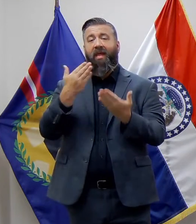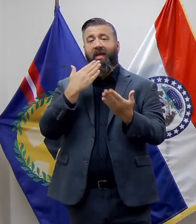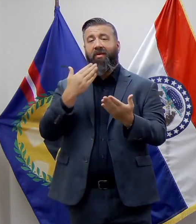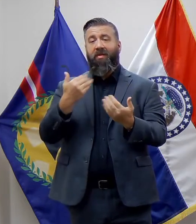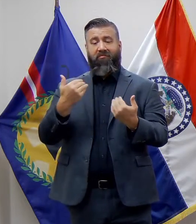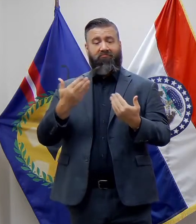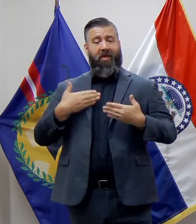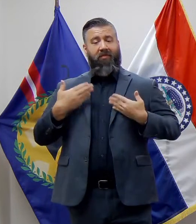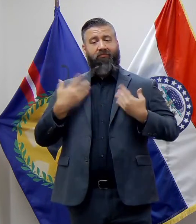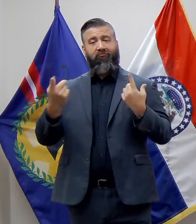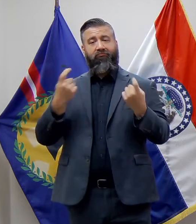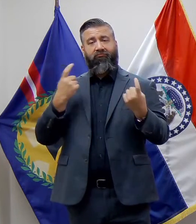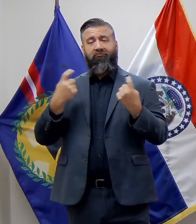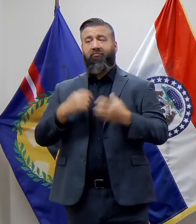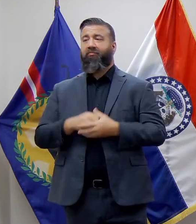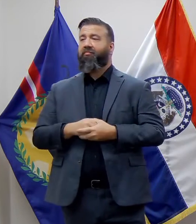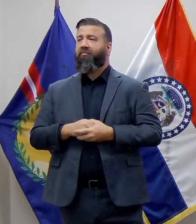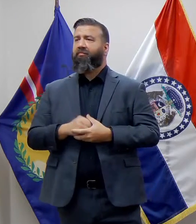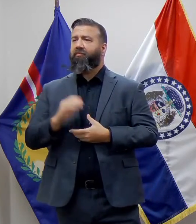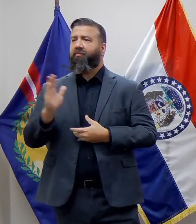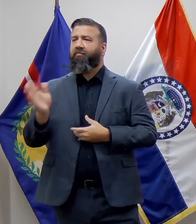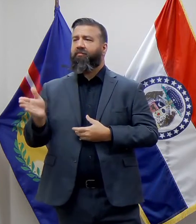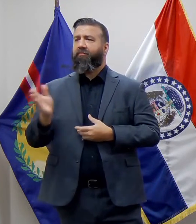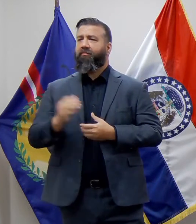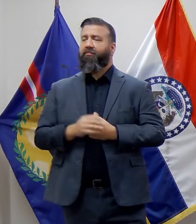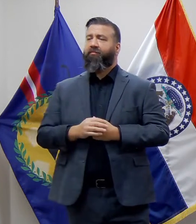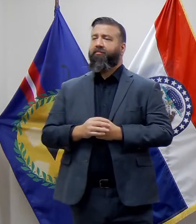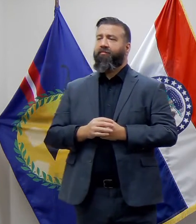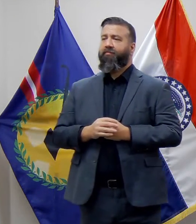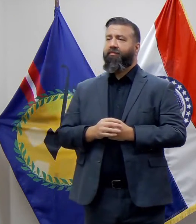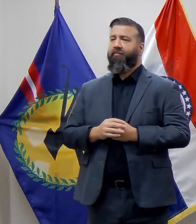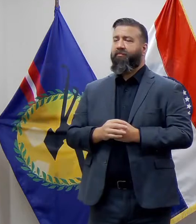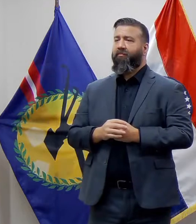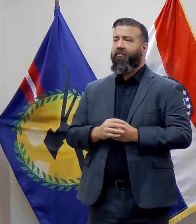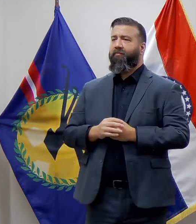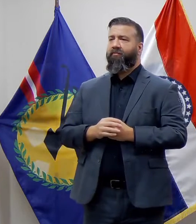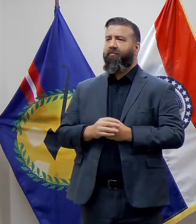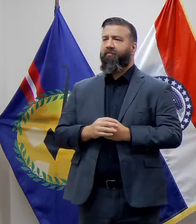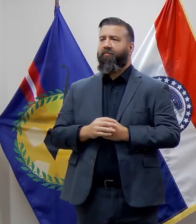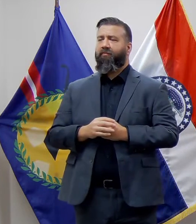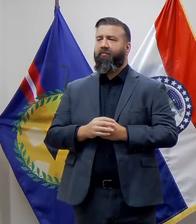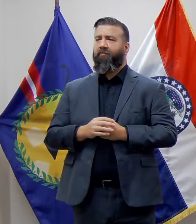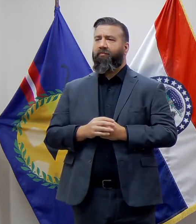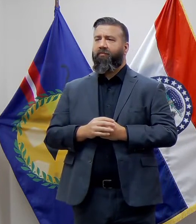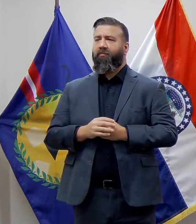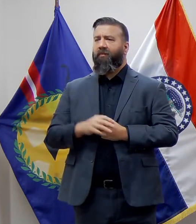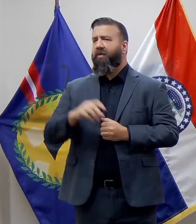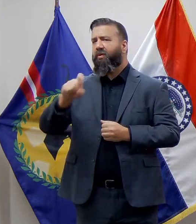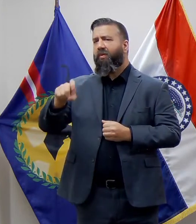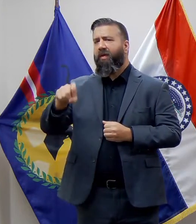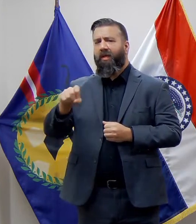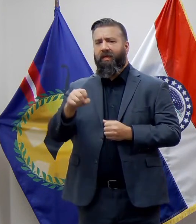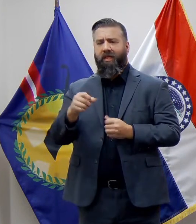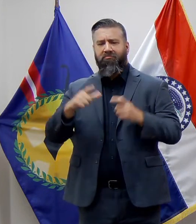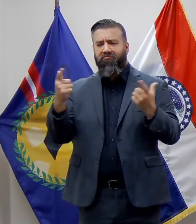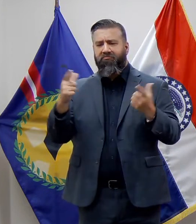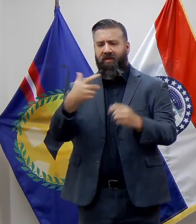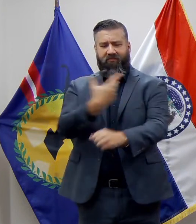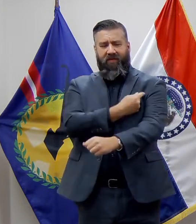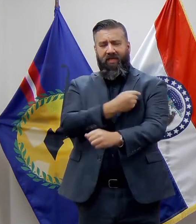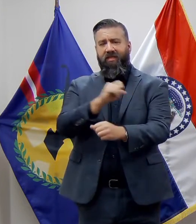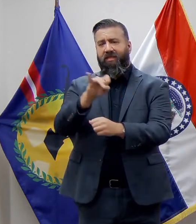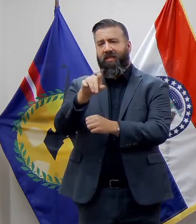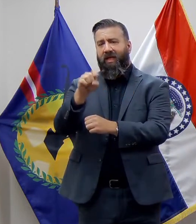any questions. Is there a need for mass vaccination sites for these booster shots? Can you speak